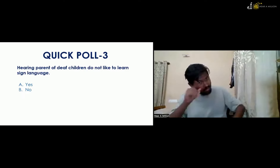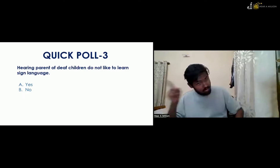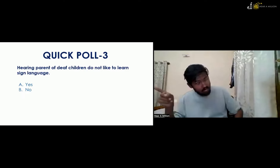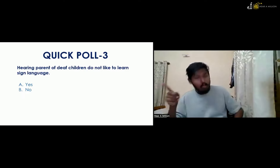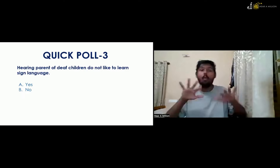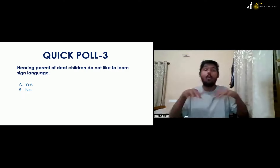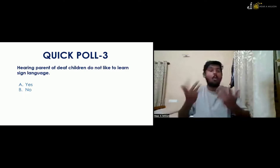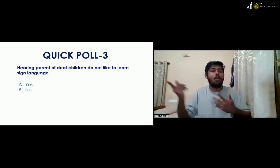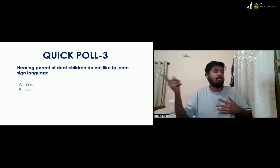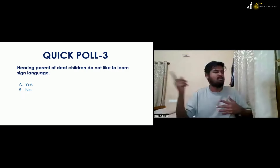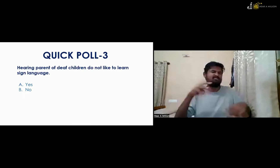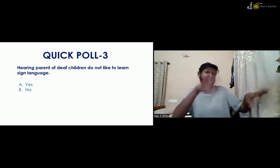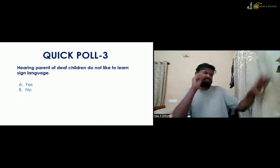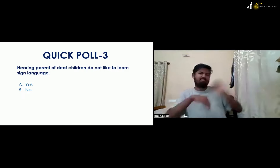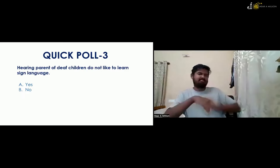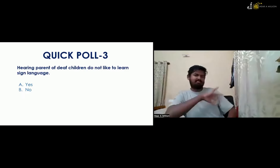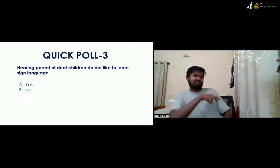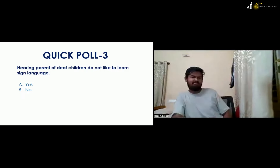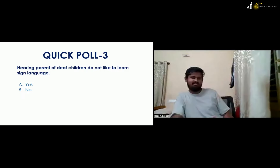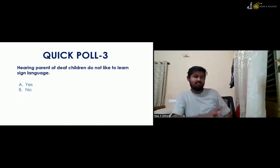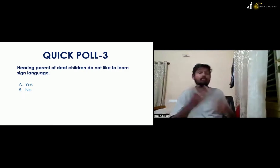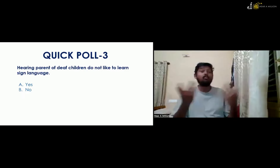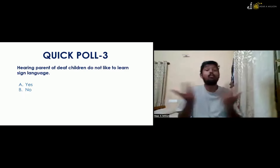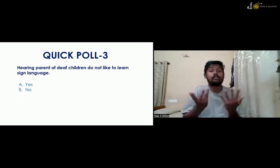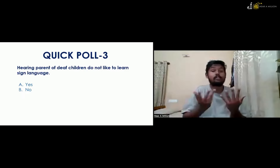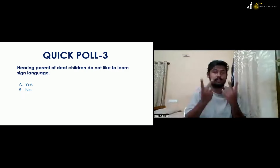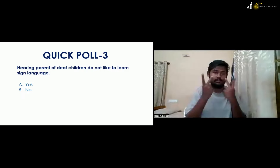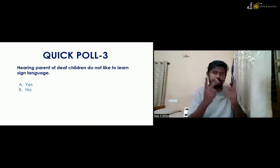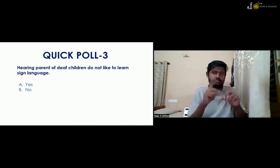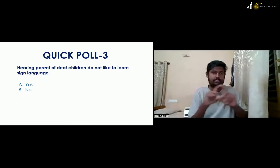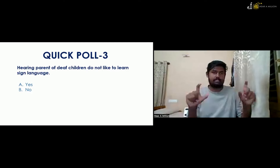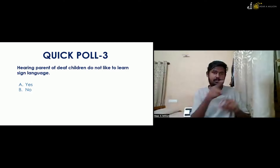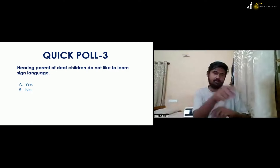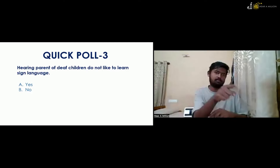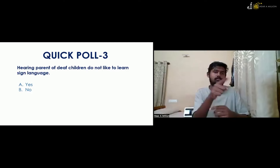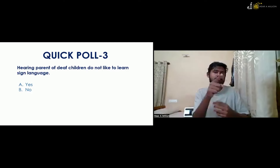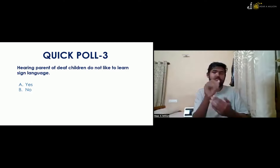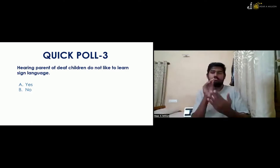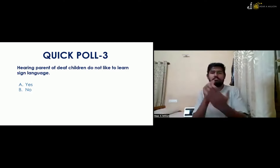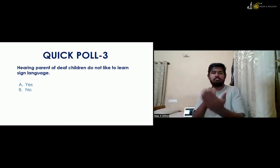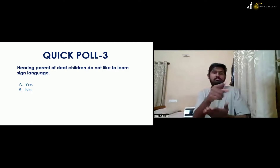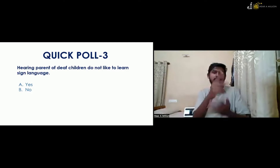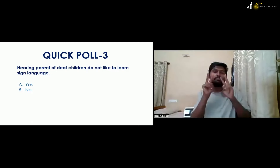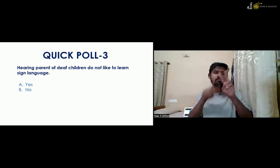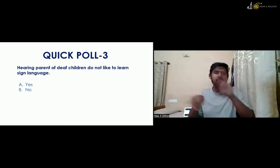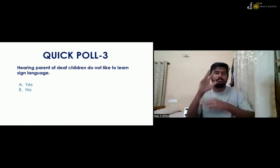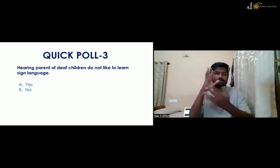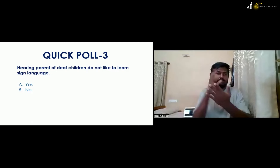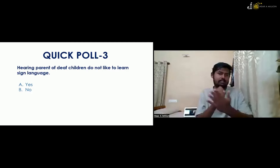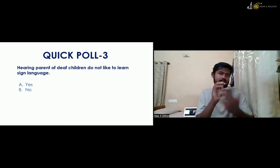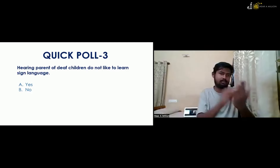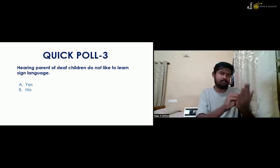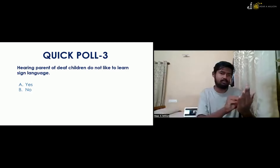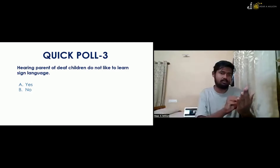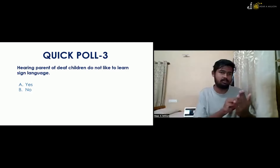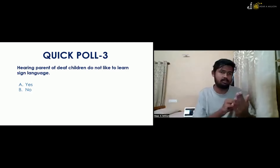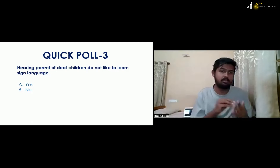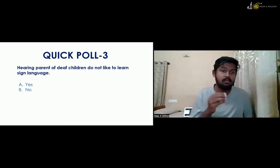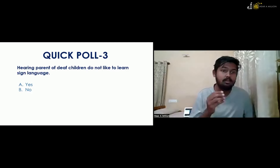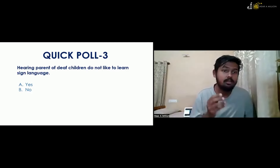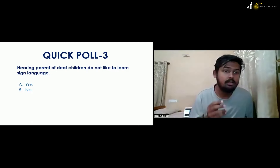around area, like where you have seen the deaf children's, and if the parents, they are ready to learn and they are not ready to